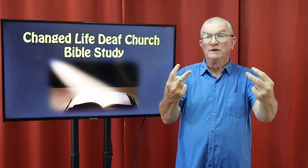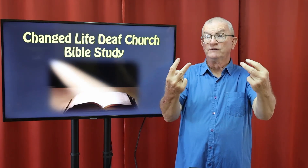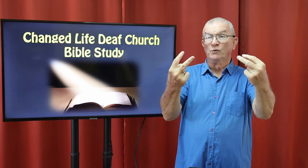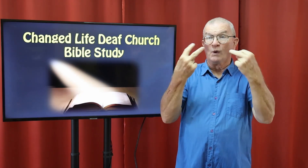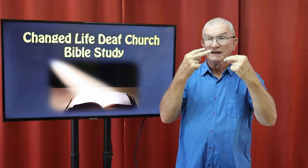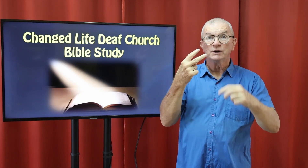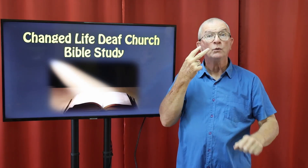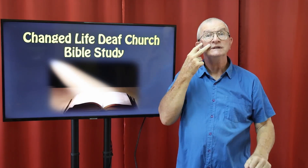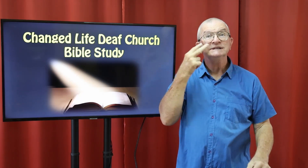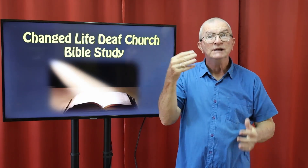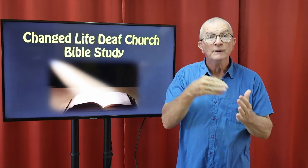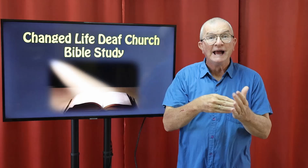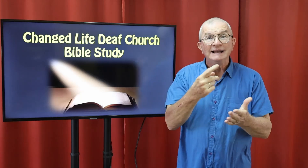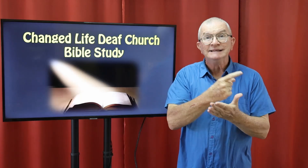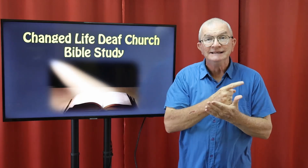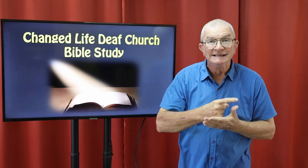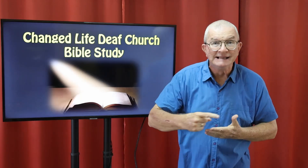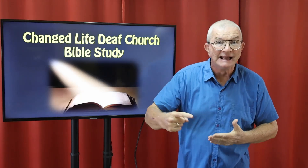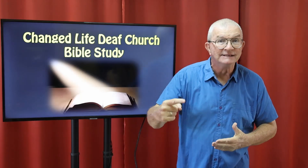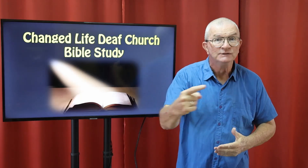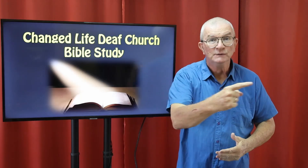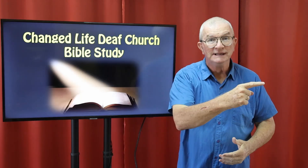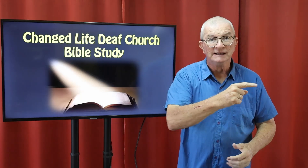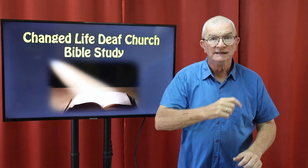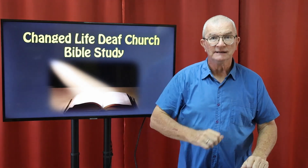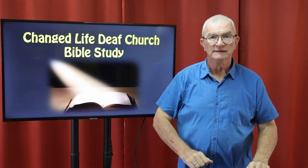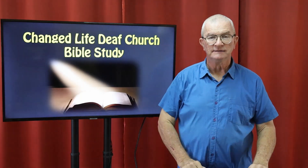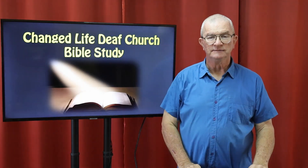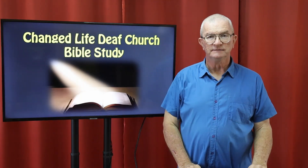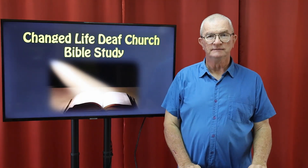so much for watching. See you again next week.